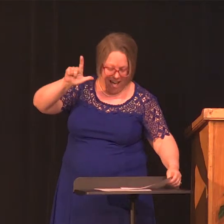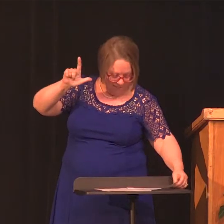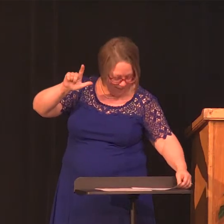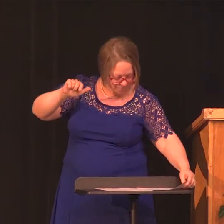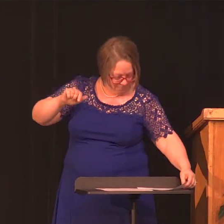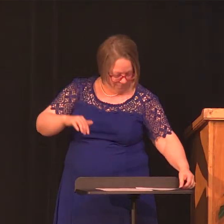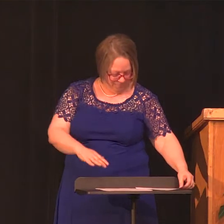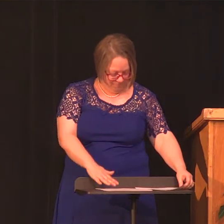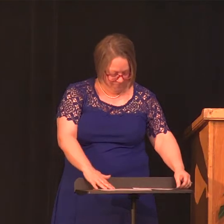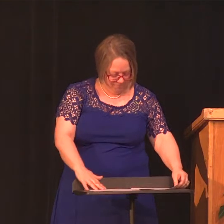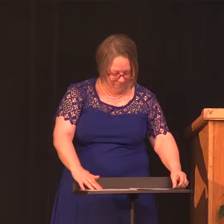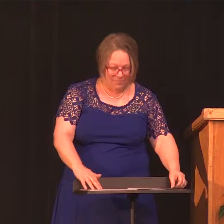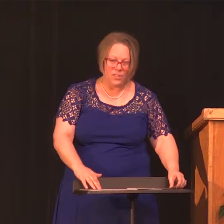Salvador.